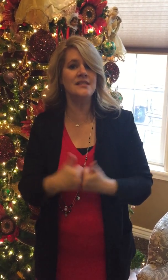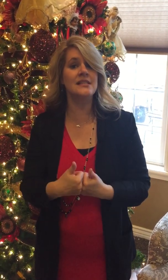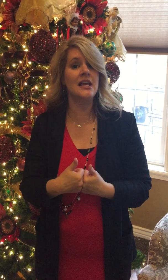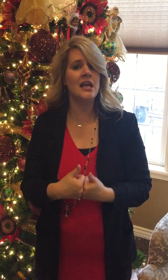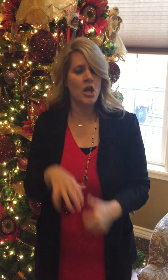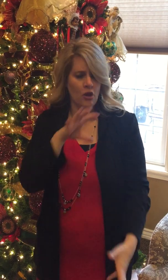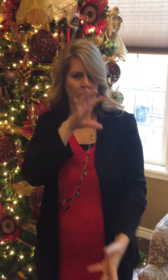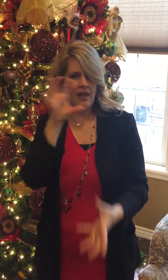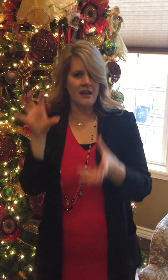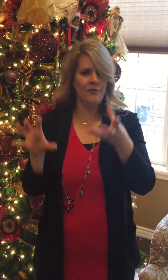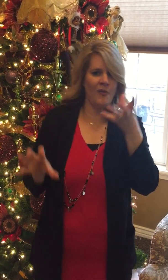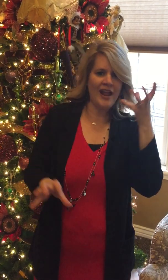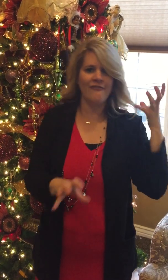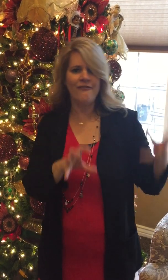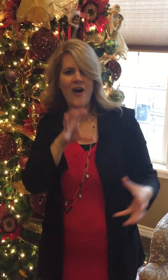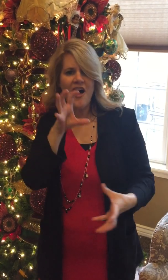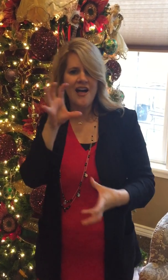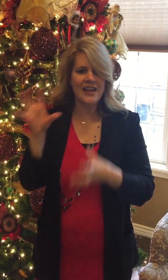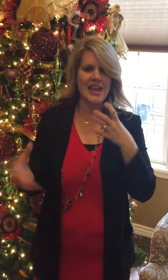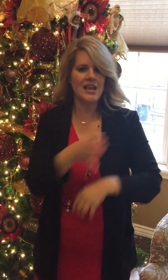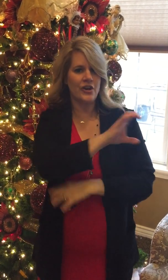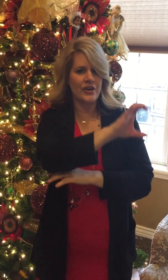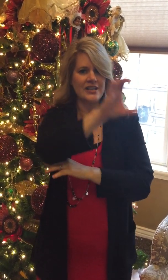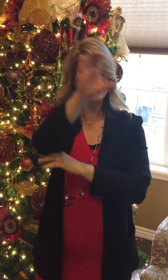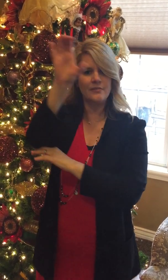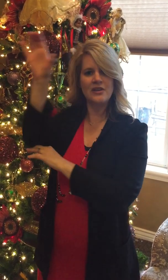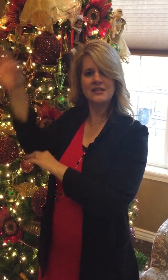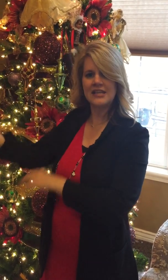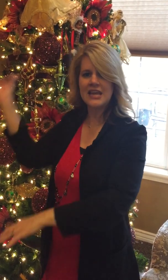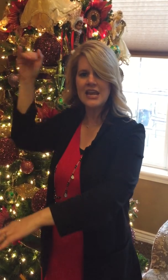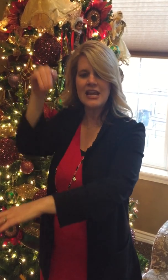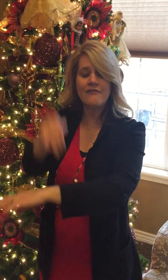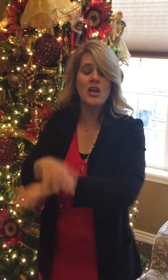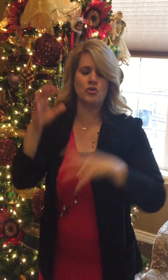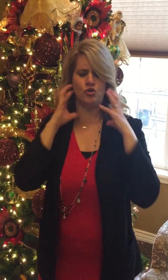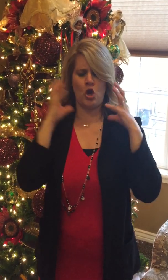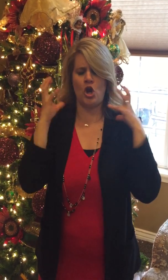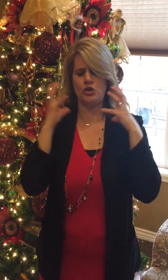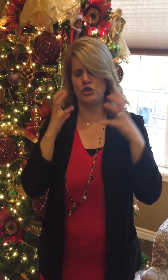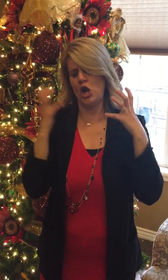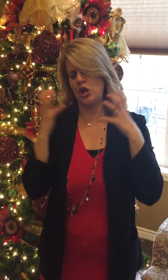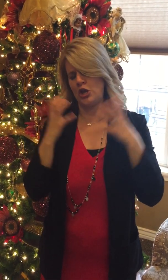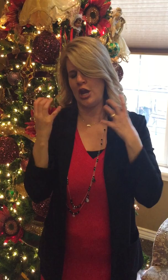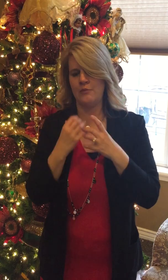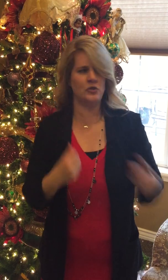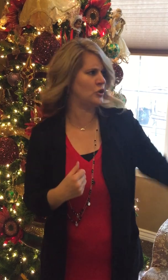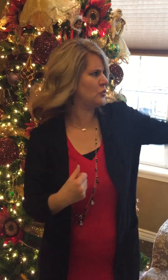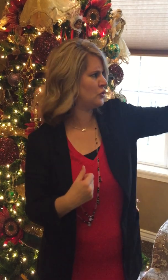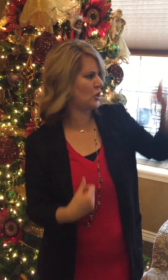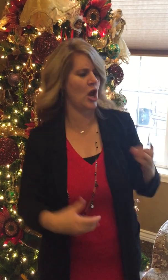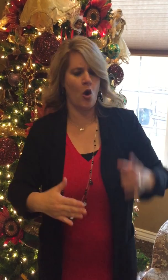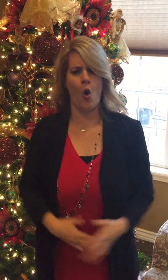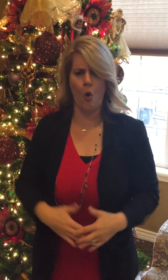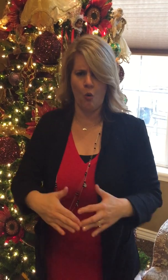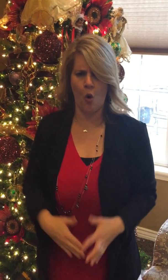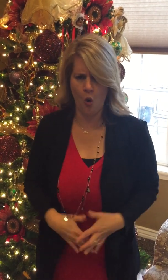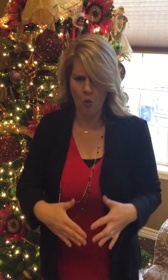games. Then one foggy Christmas Eve, Santa came to say, "Ho, ho,